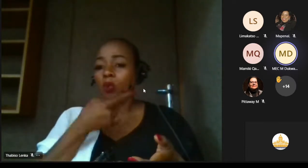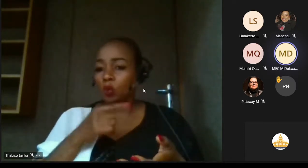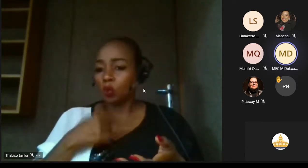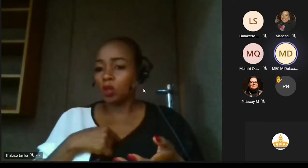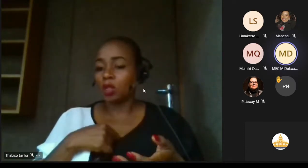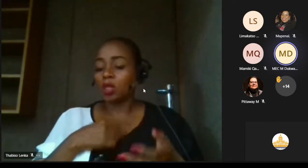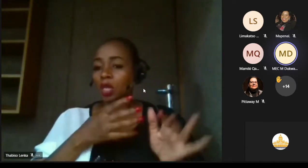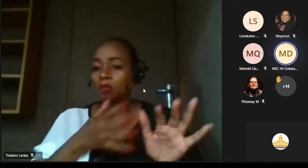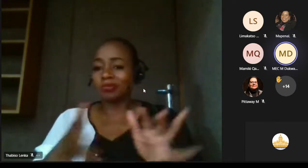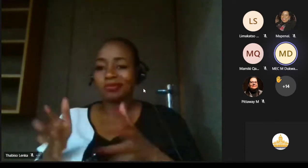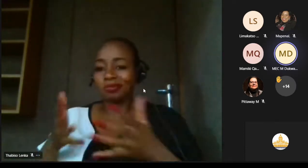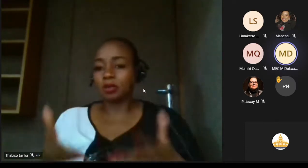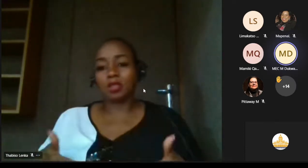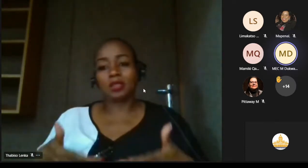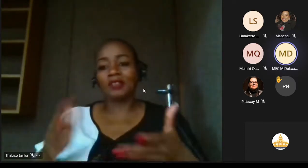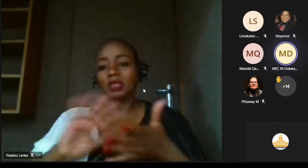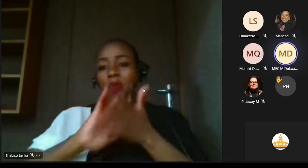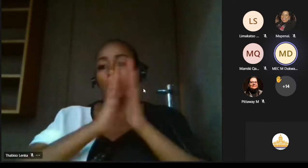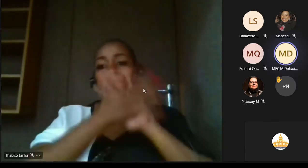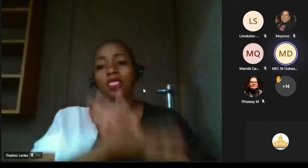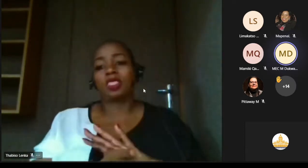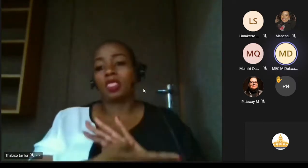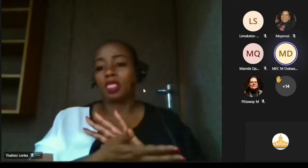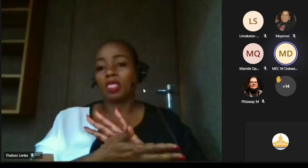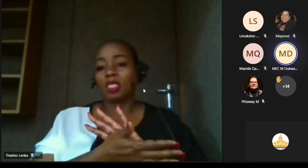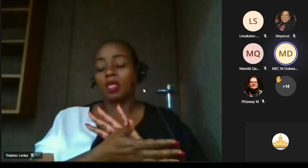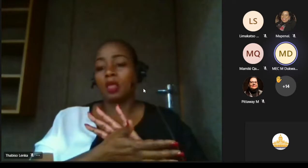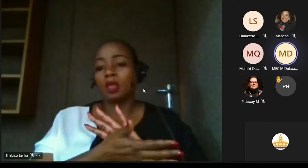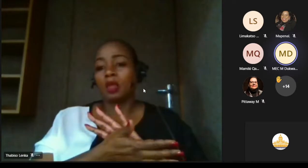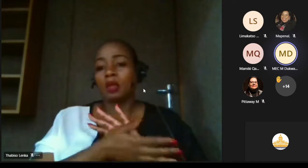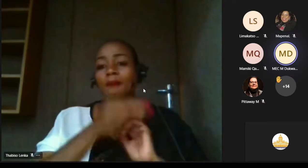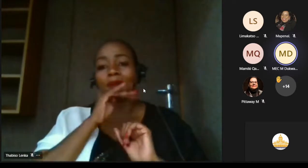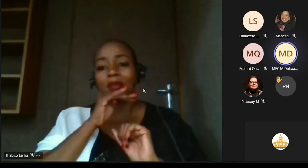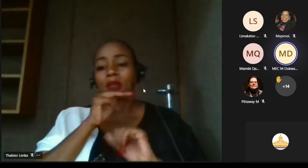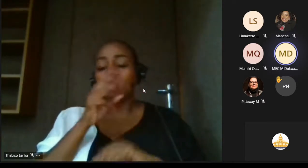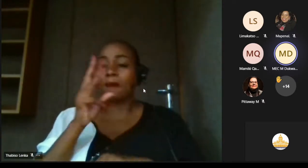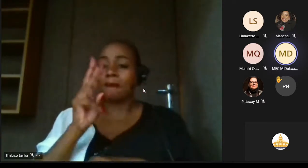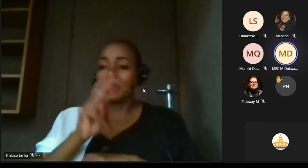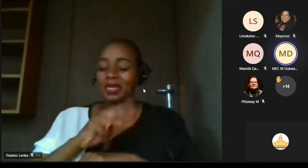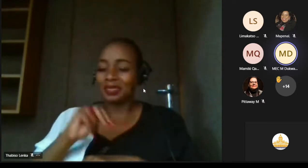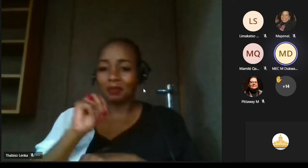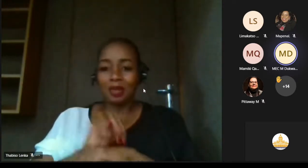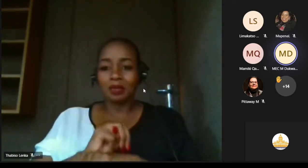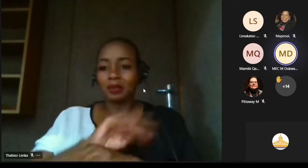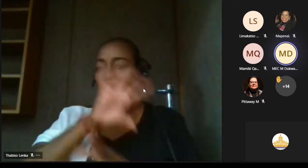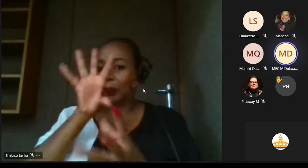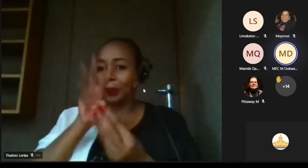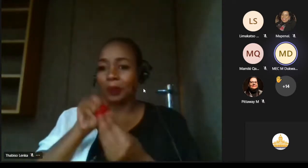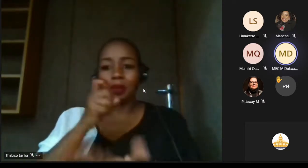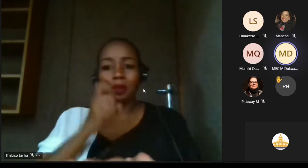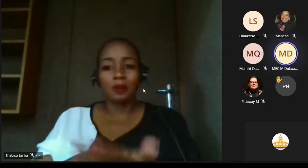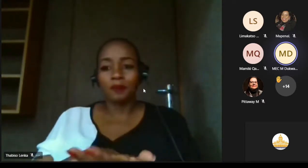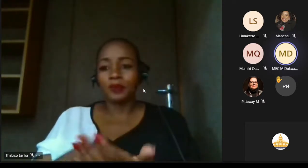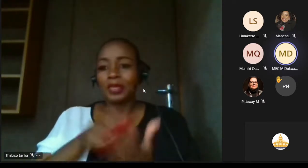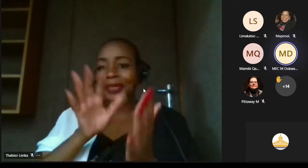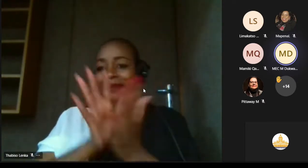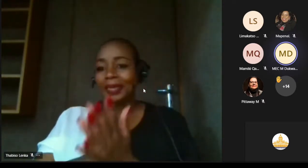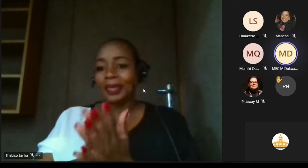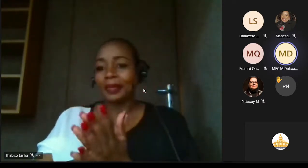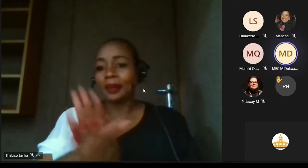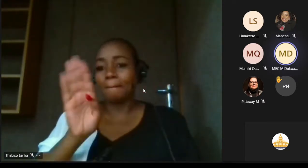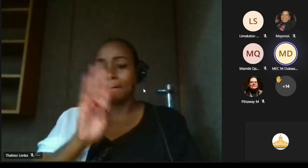breakdown of services. For instance, all our municipalities owe a total amount of 10 billion rands